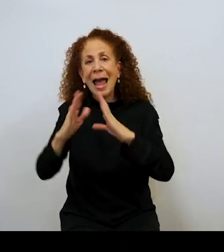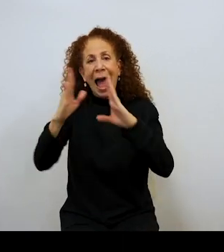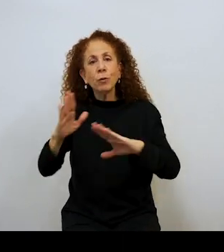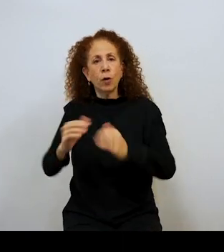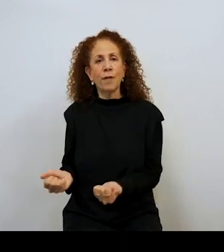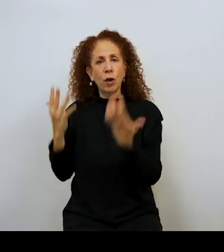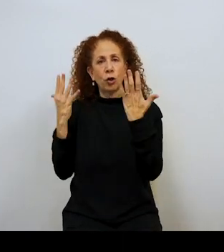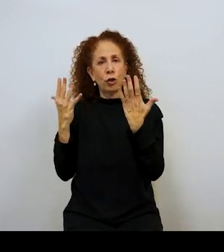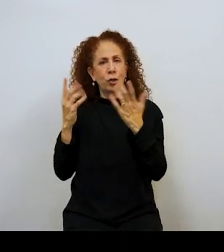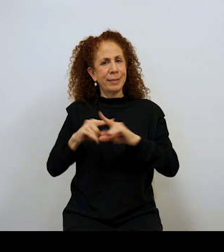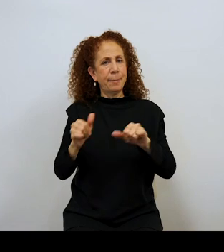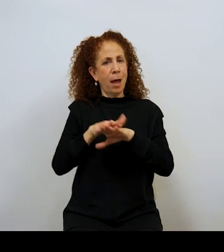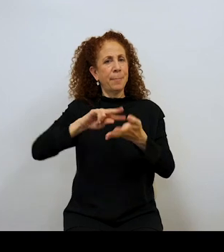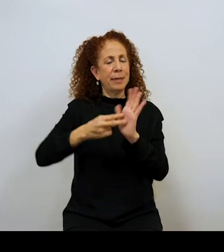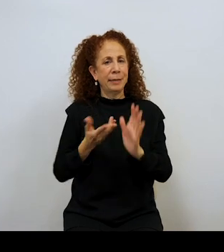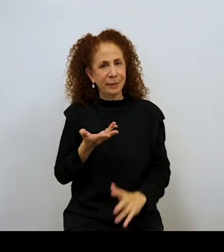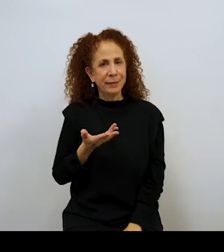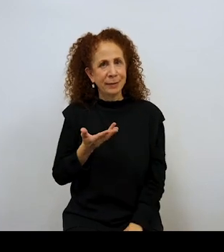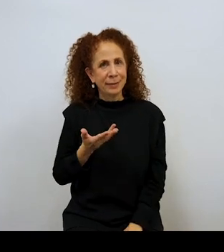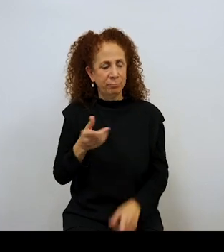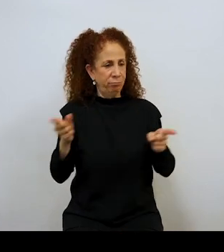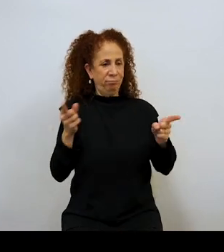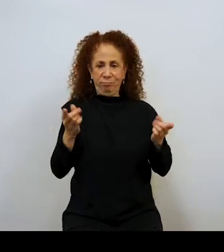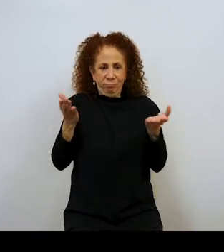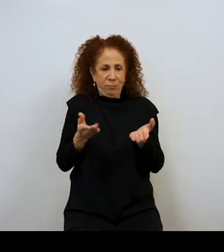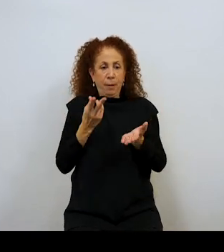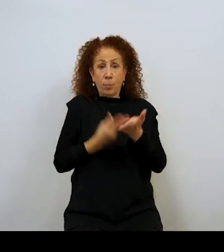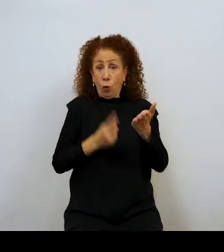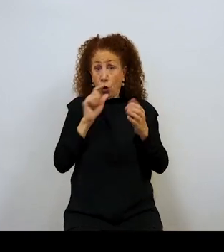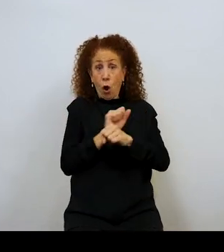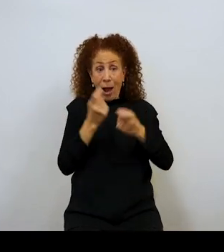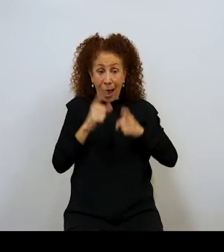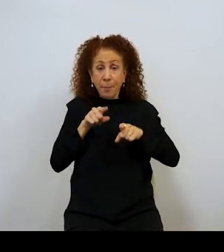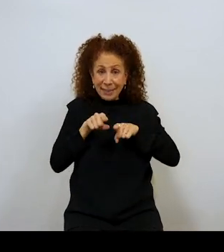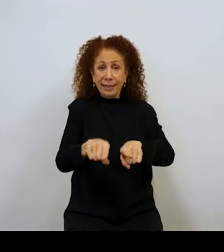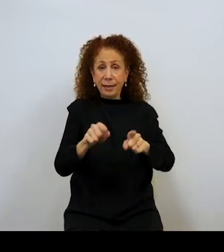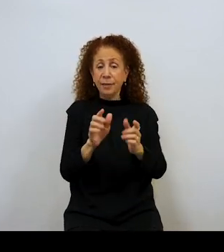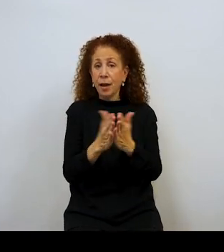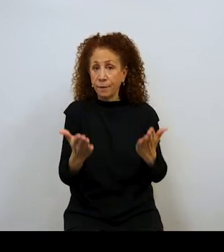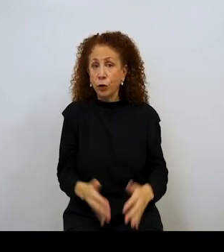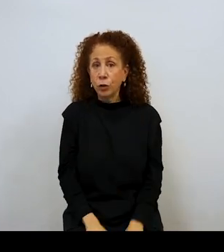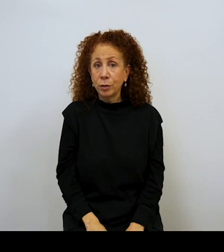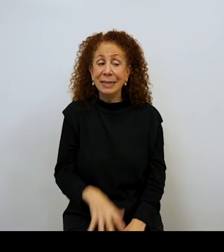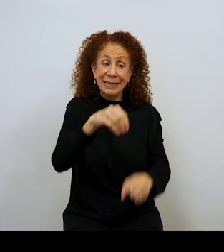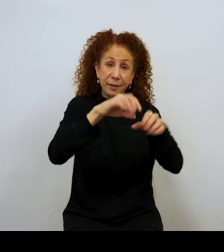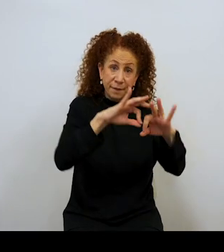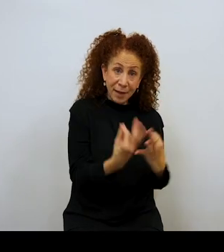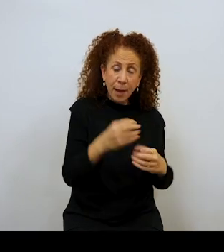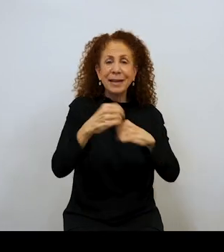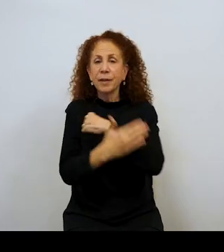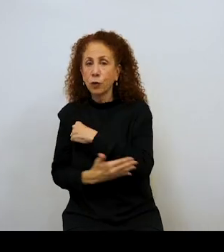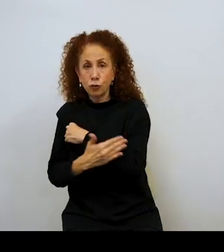fire. And the way that there are both those things going on in the novel, within the families and within the